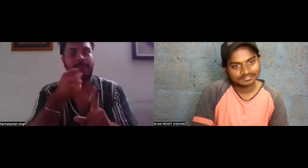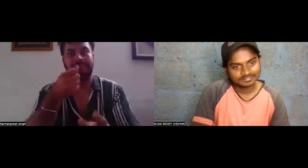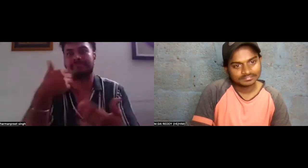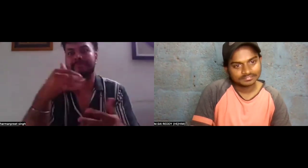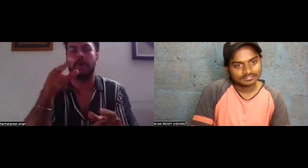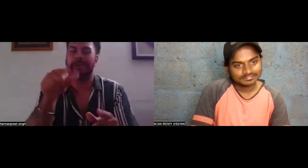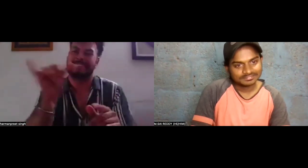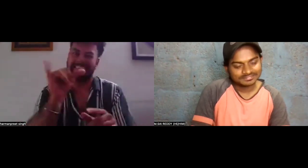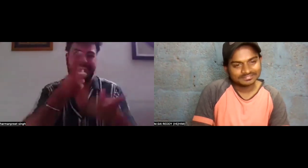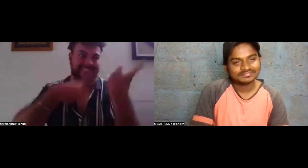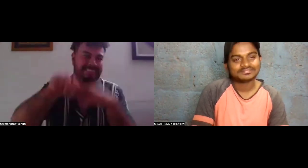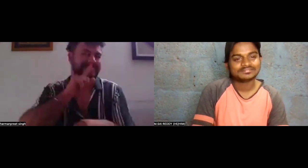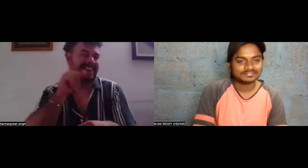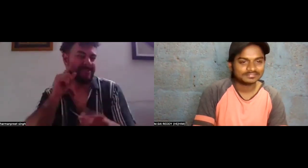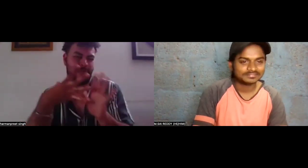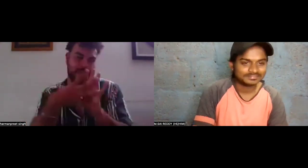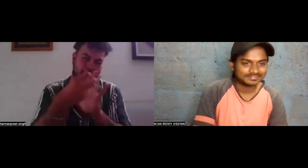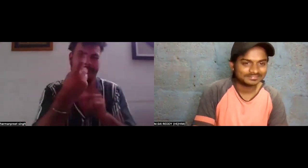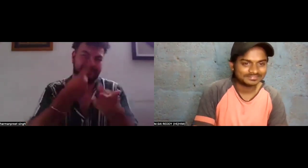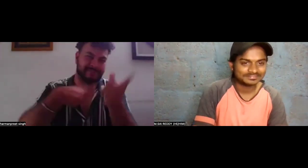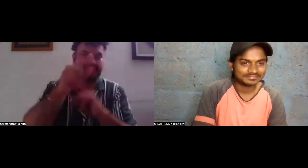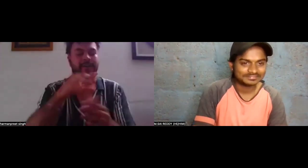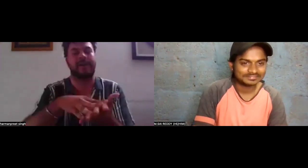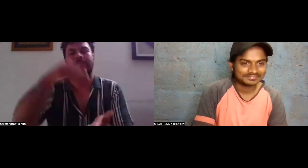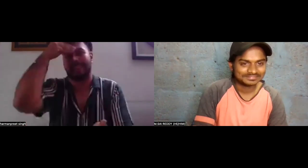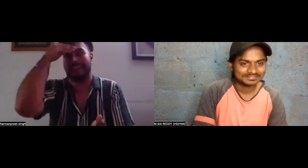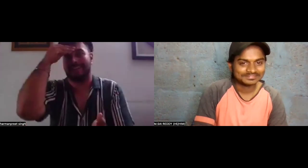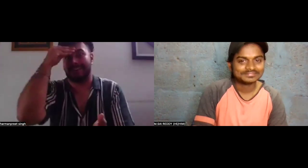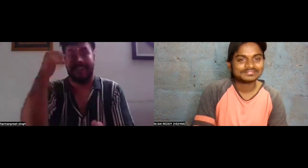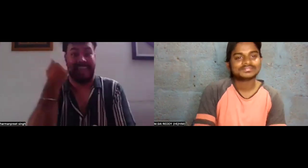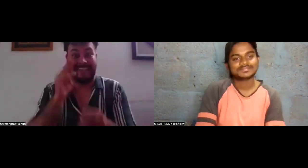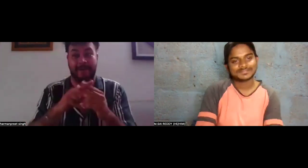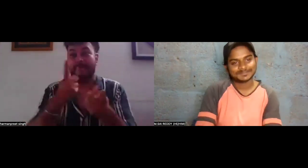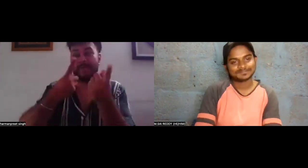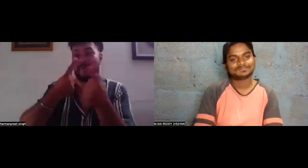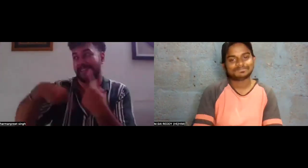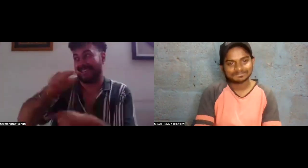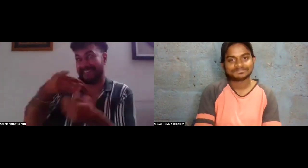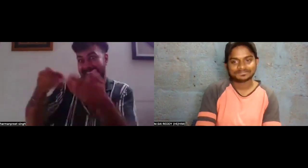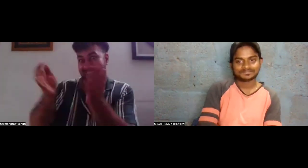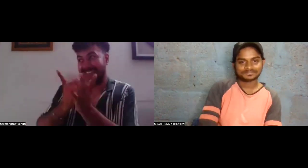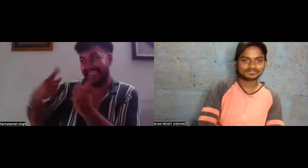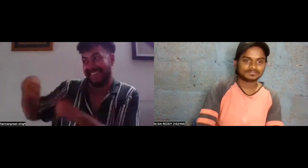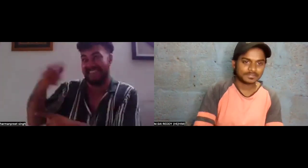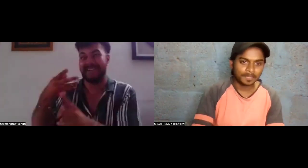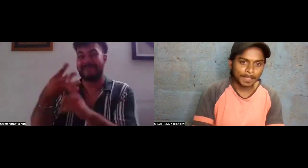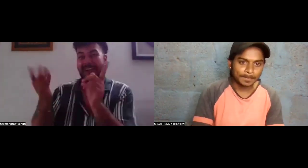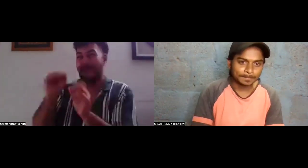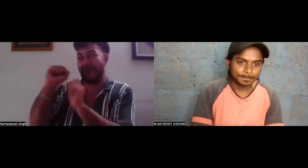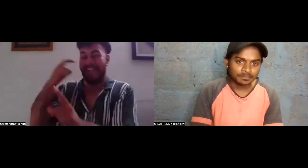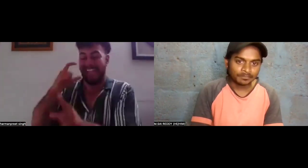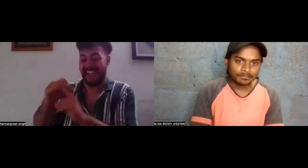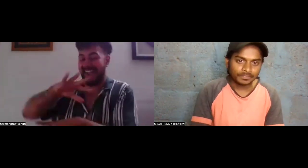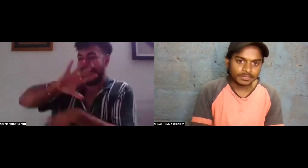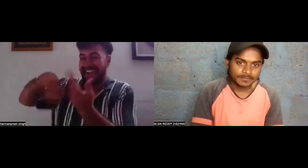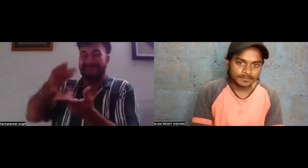you might have, but yeah, it was really impactful. I want other deaf people to understand whatever you might